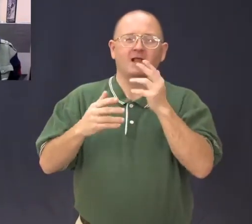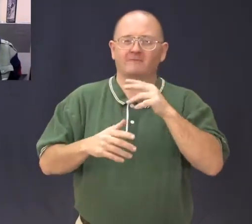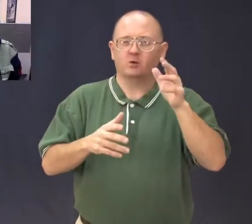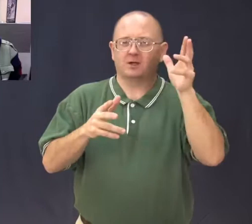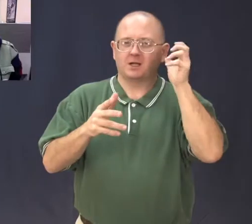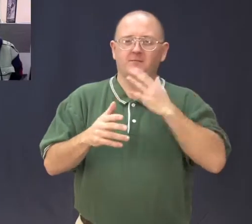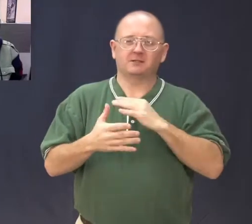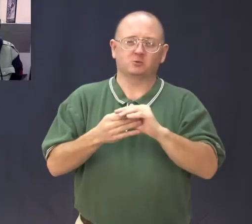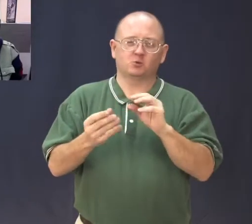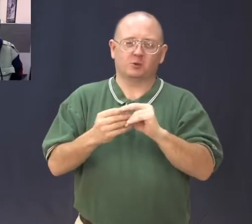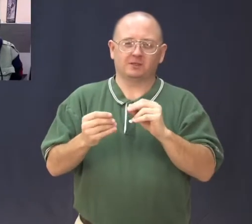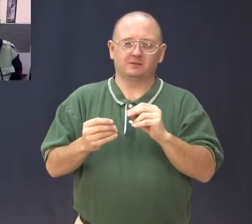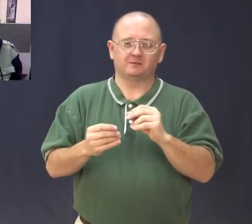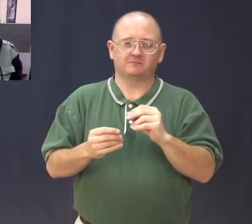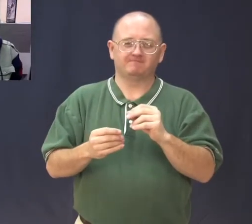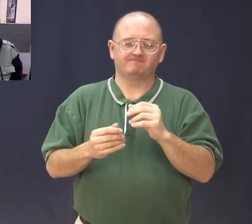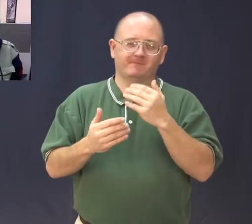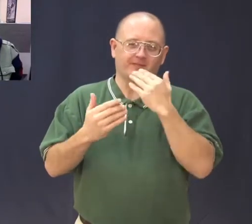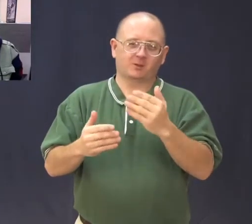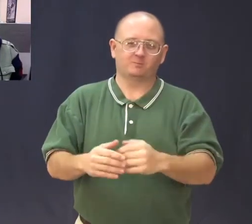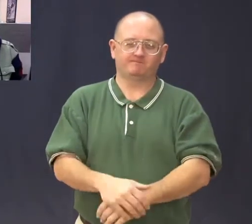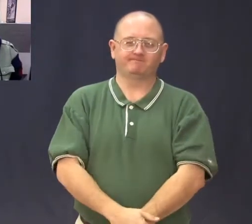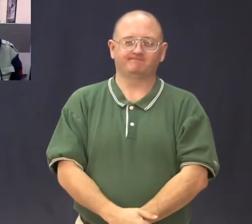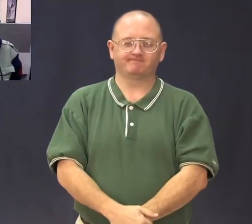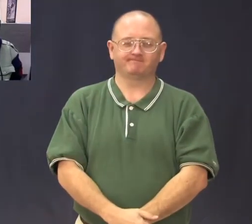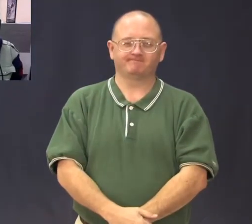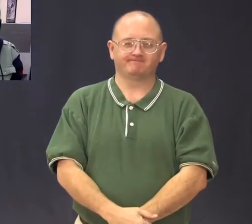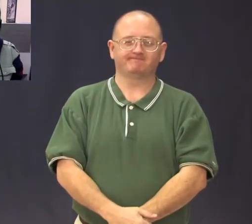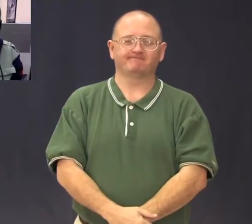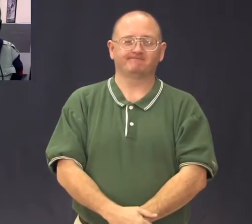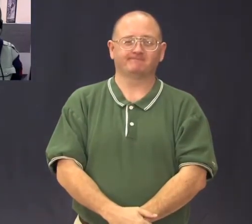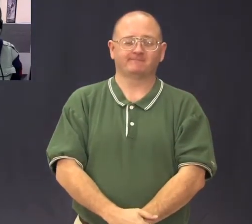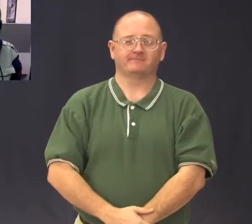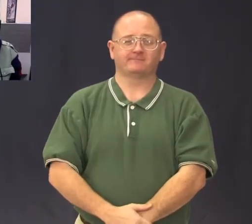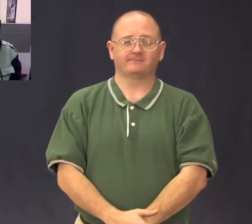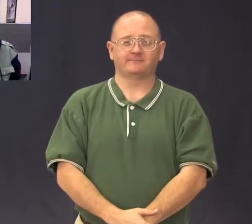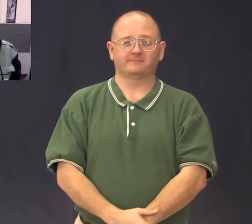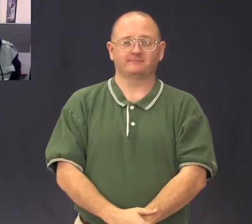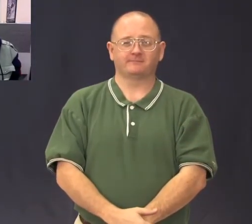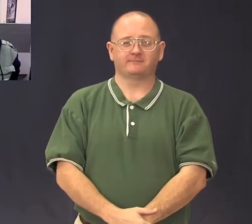time. And I want to thank you so much for listening to my story. Thank you.